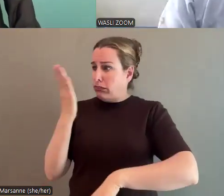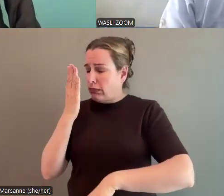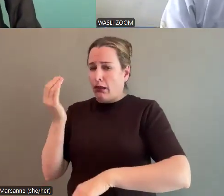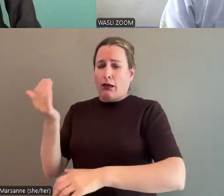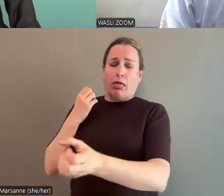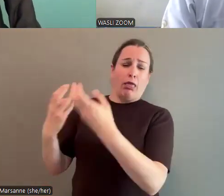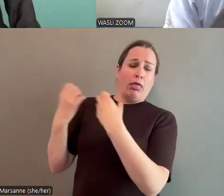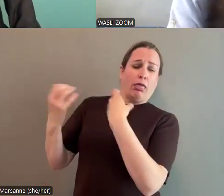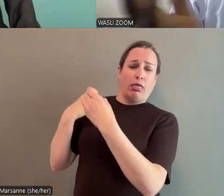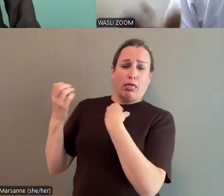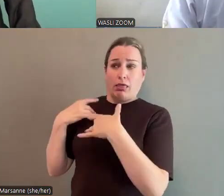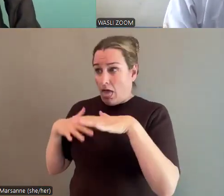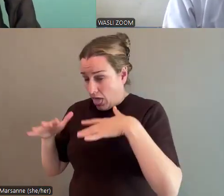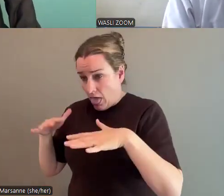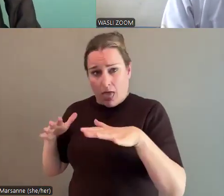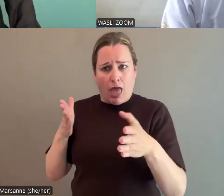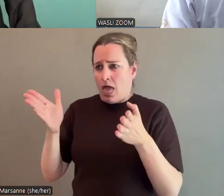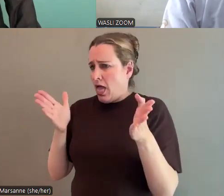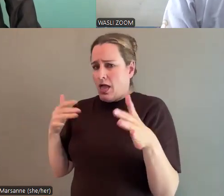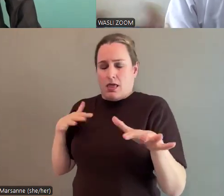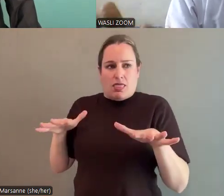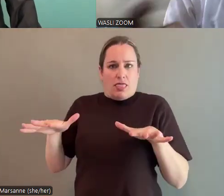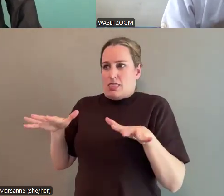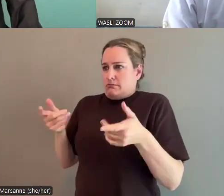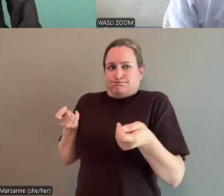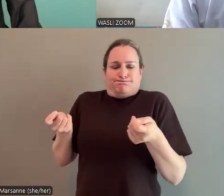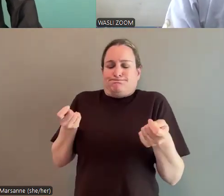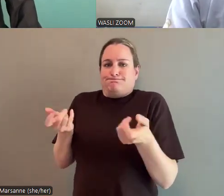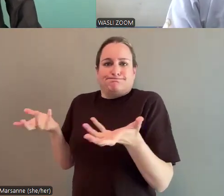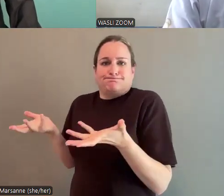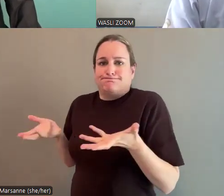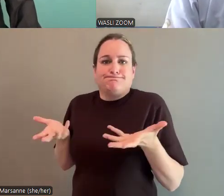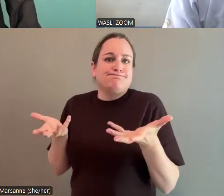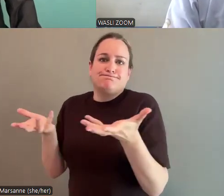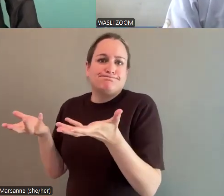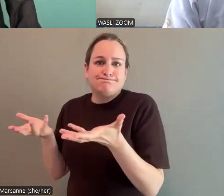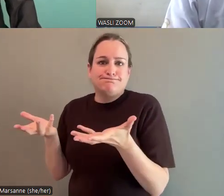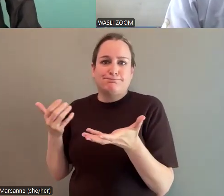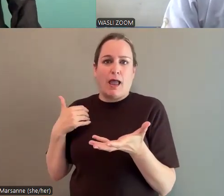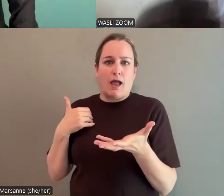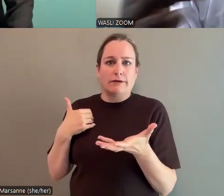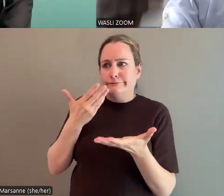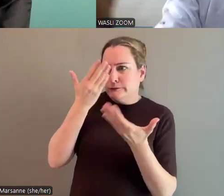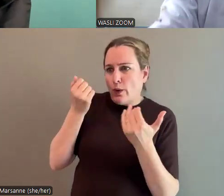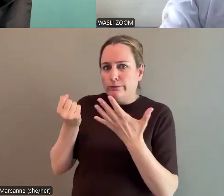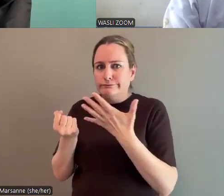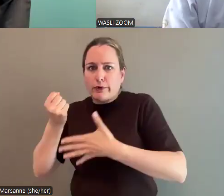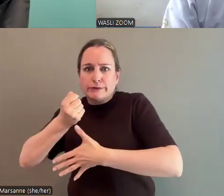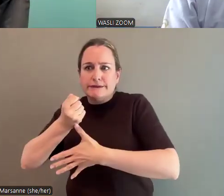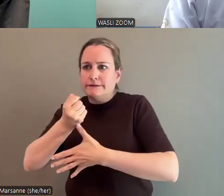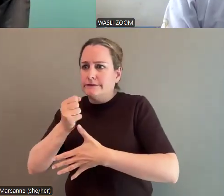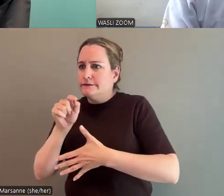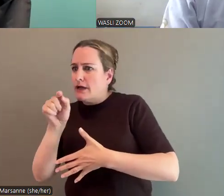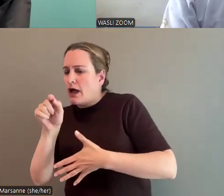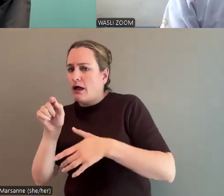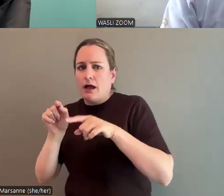issues coming up, then you don't really know which to resolve and which one you need to maybe step back.